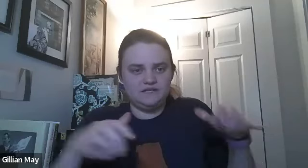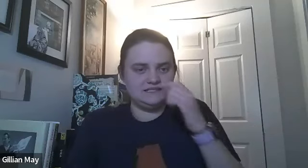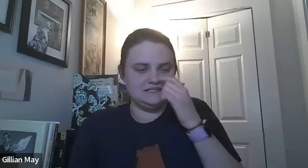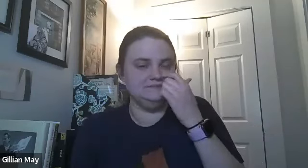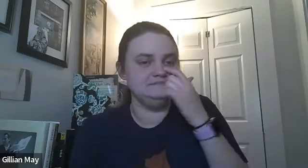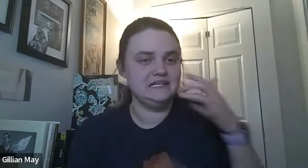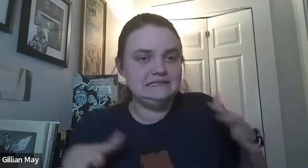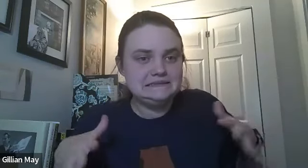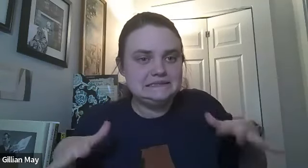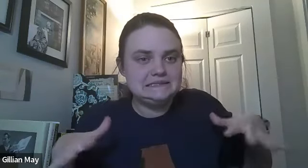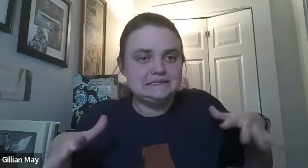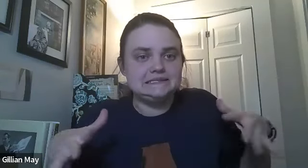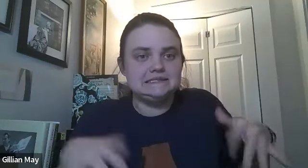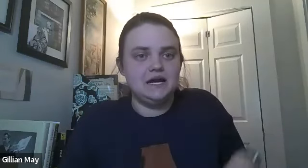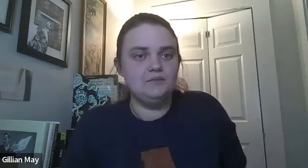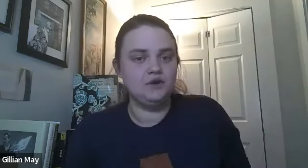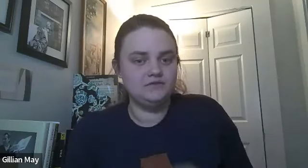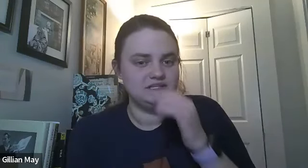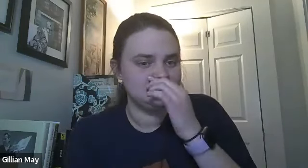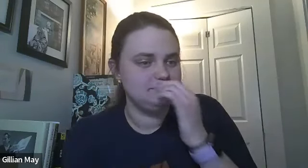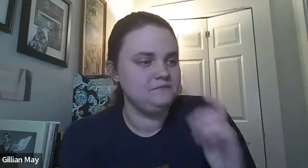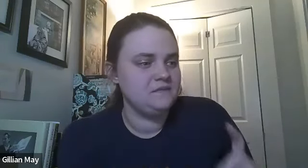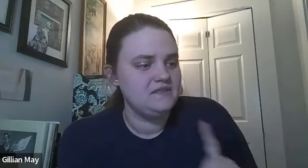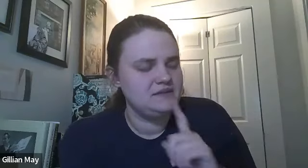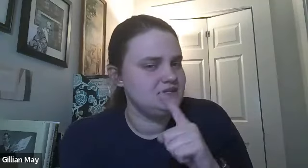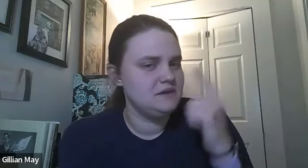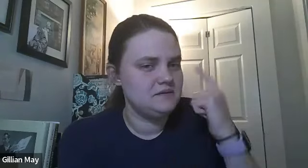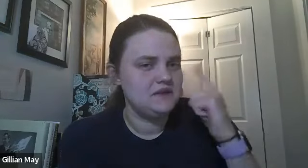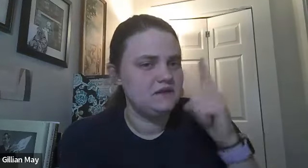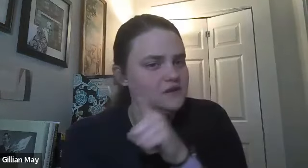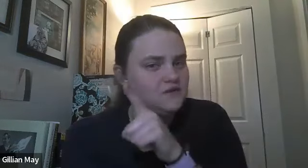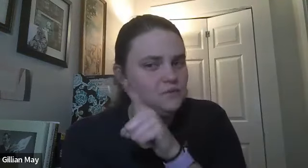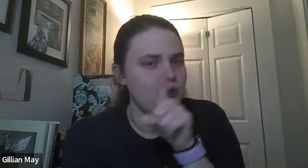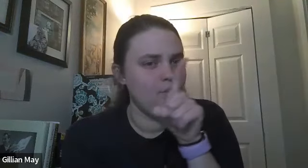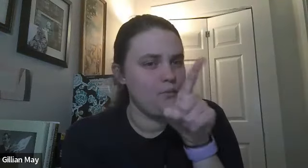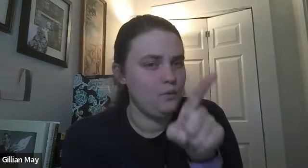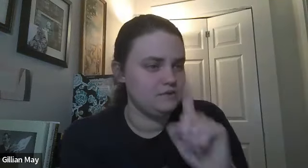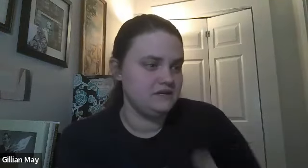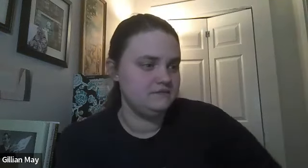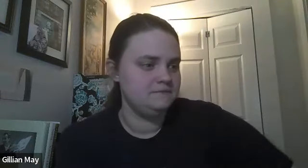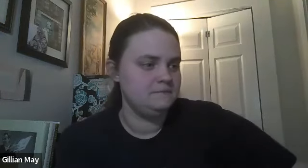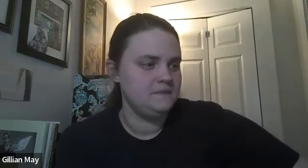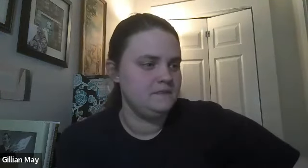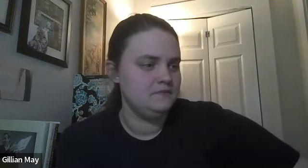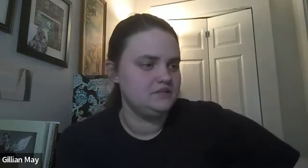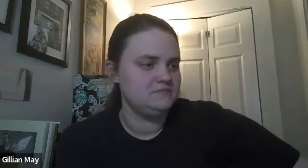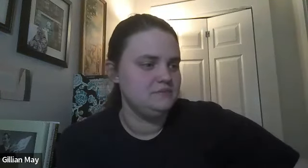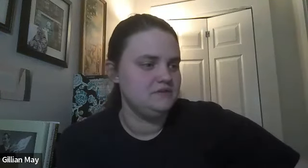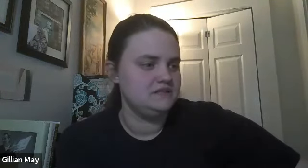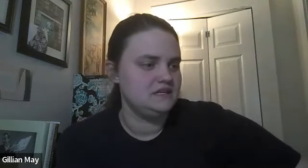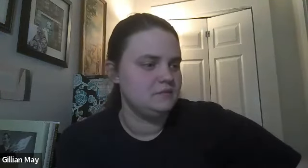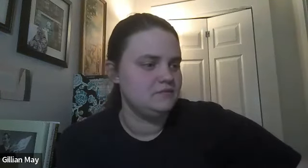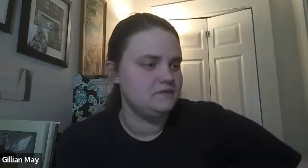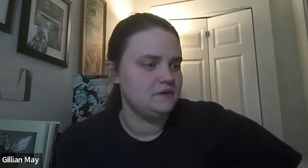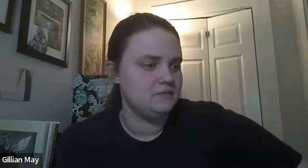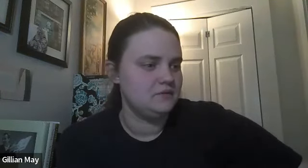Nervous. Mm-hmm. Like, I'm nervous. That did make me think of another one, worried. Which, let me put this in here before I forget real